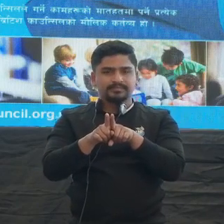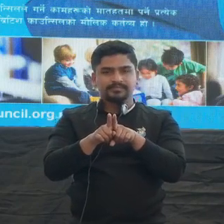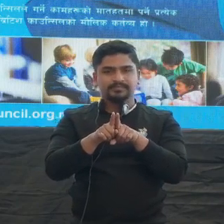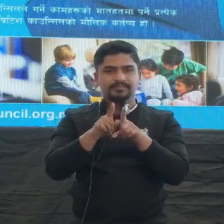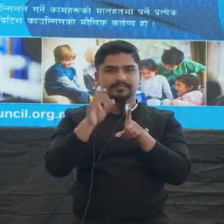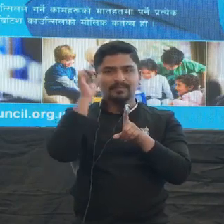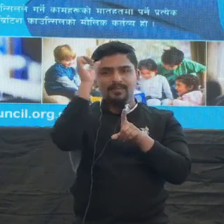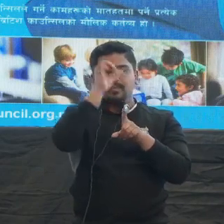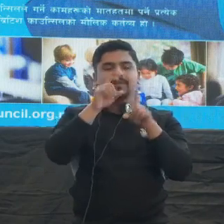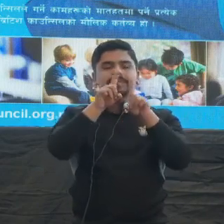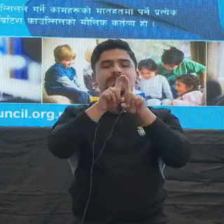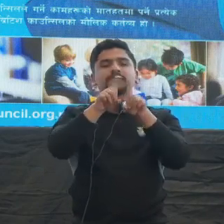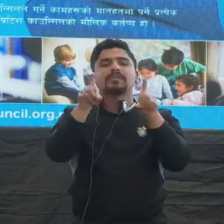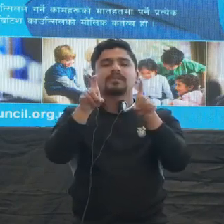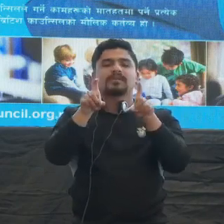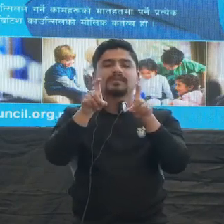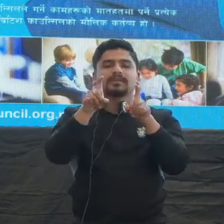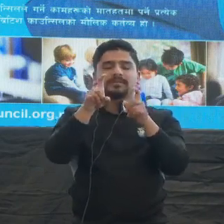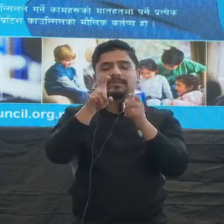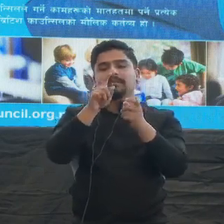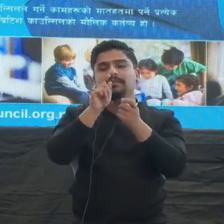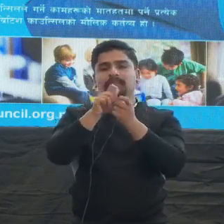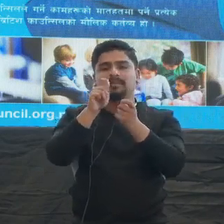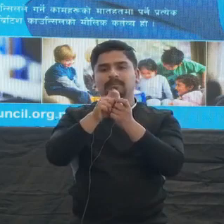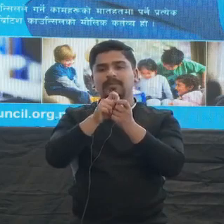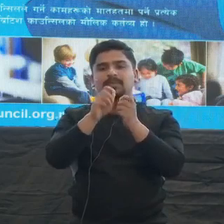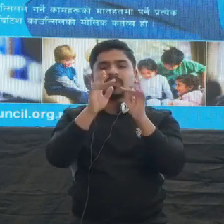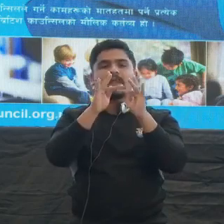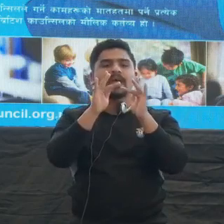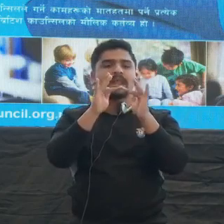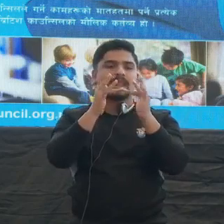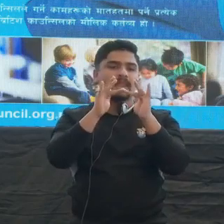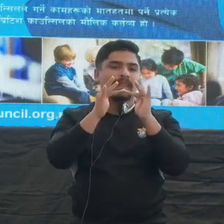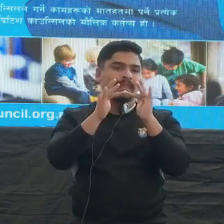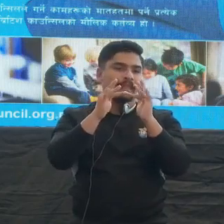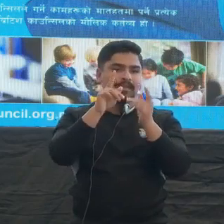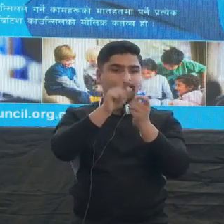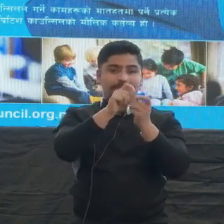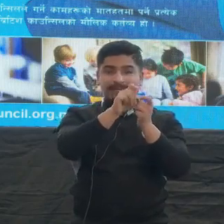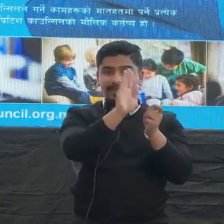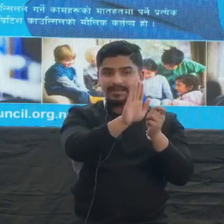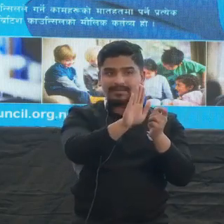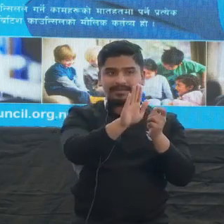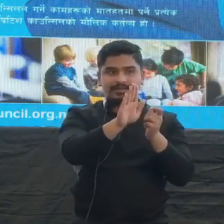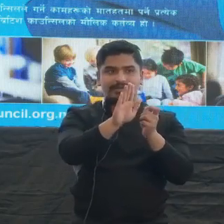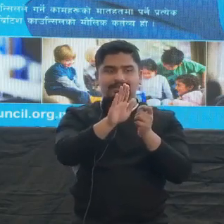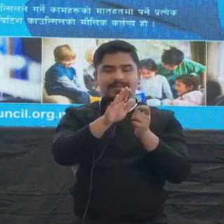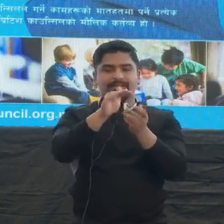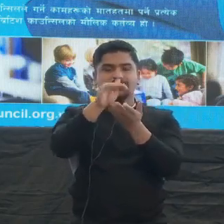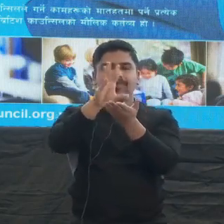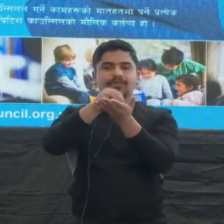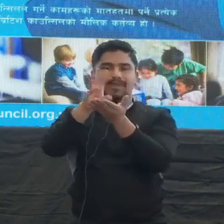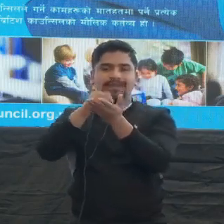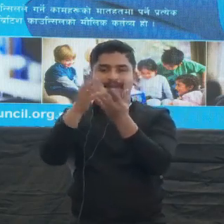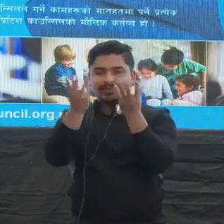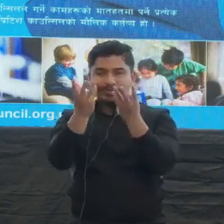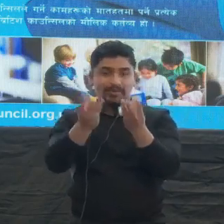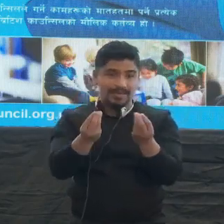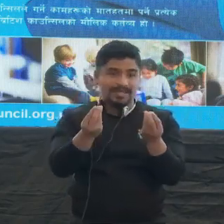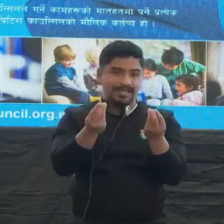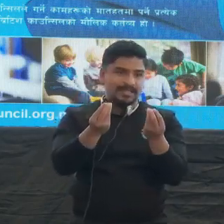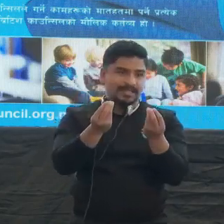identity card for disabled children online, and several lack of data, because there